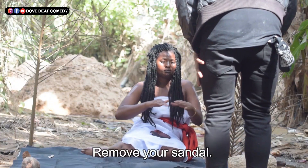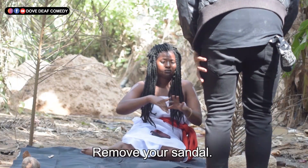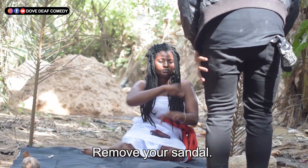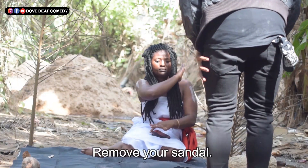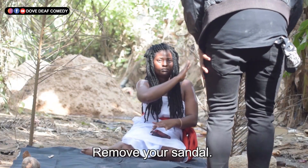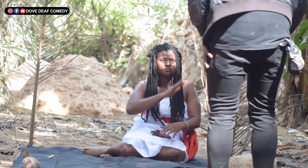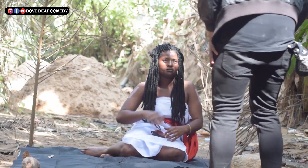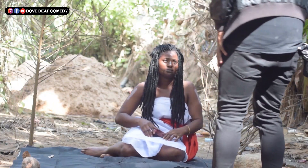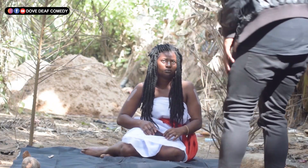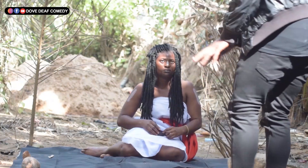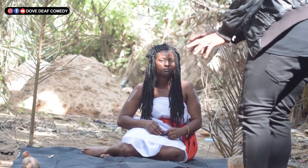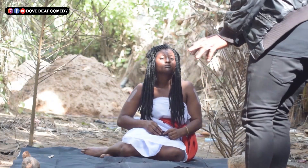Remove your sandal.